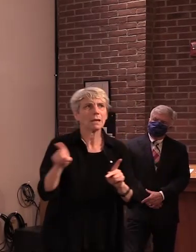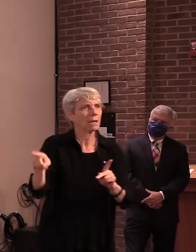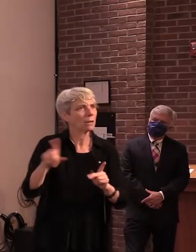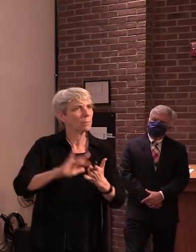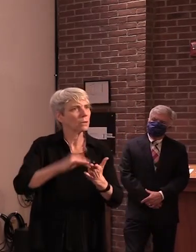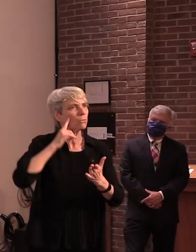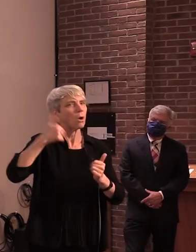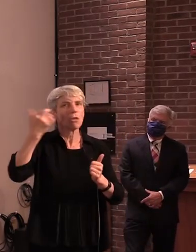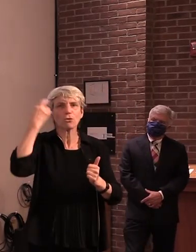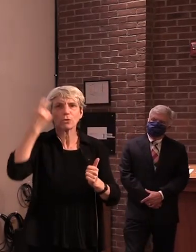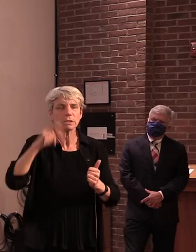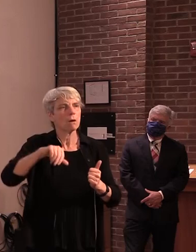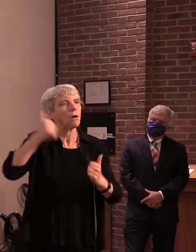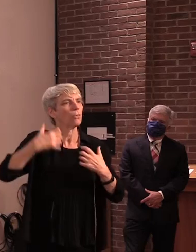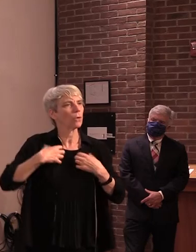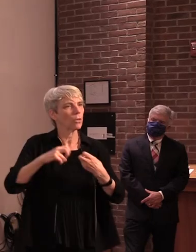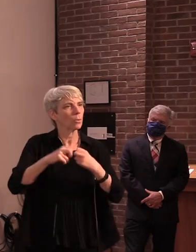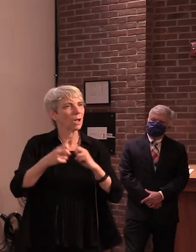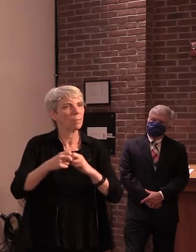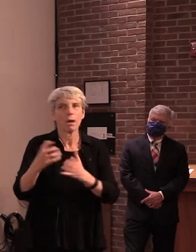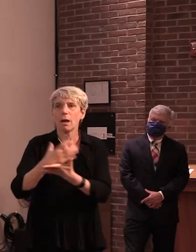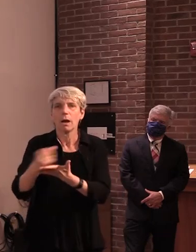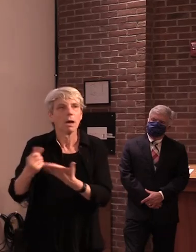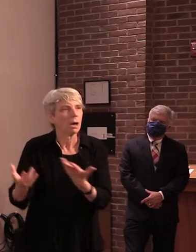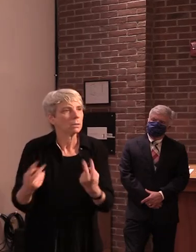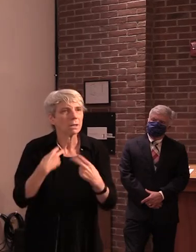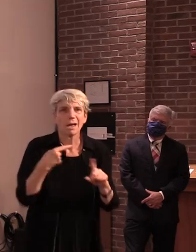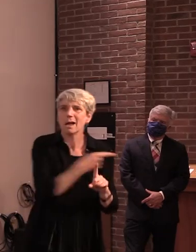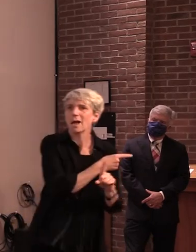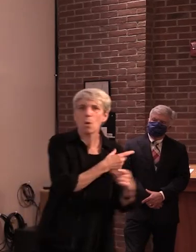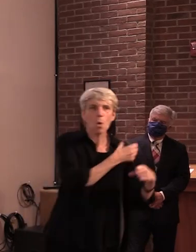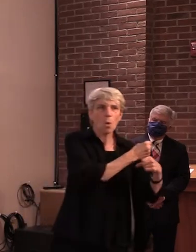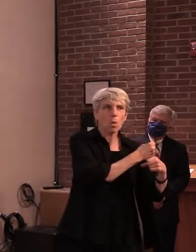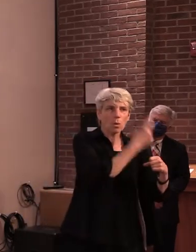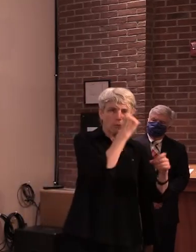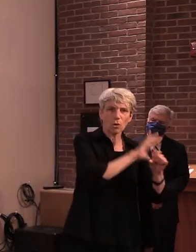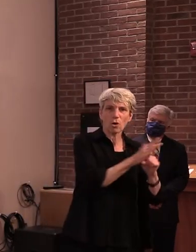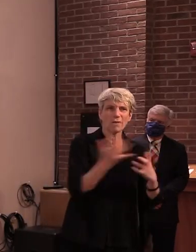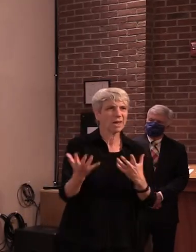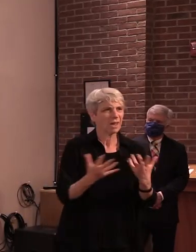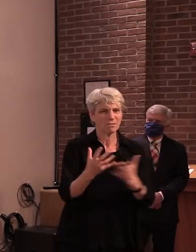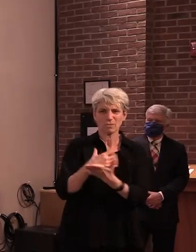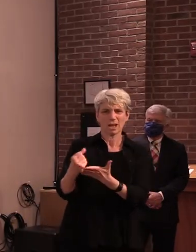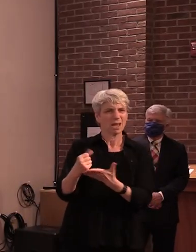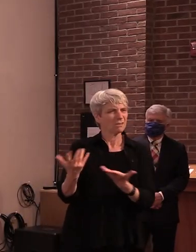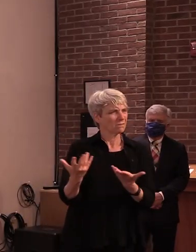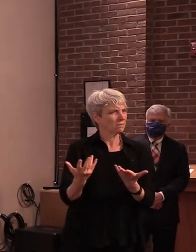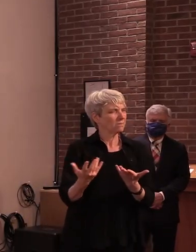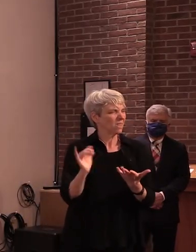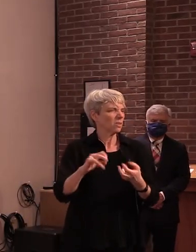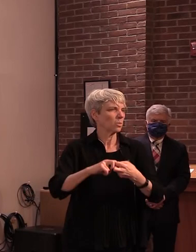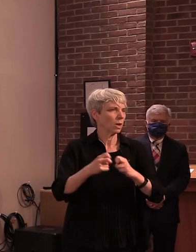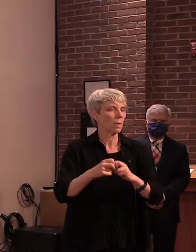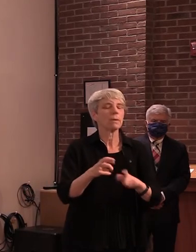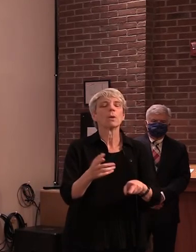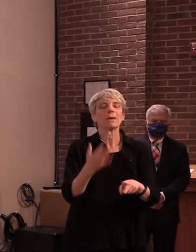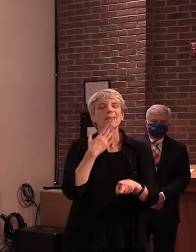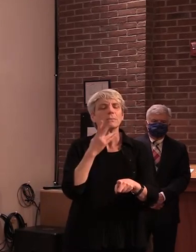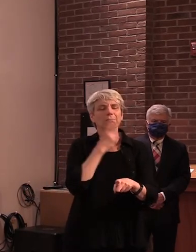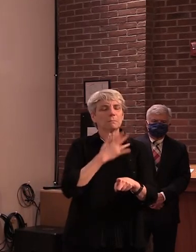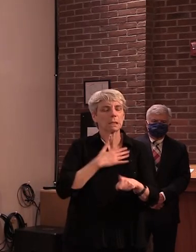its use and the diseases that people are taking it for. Where it's been shown to be helpful. Thanks, Mike. I think we need to keep moving.